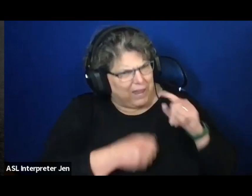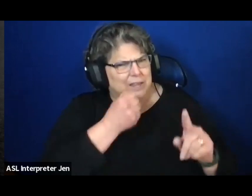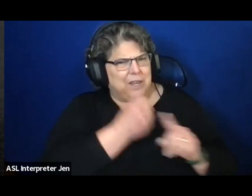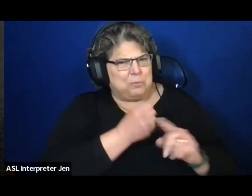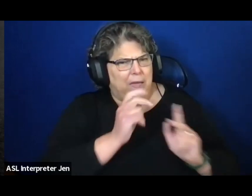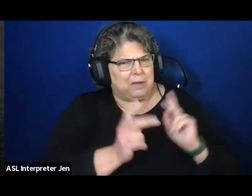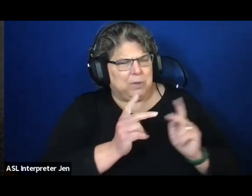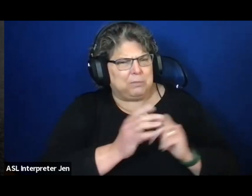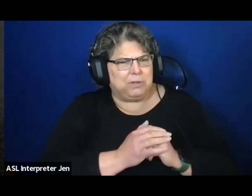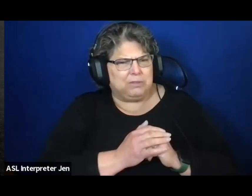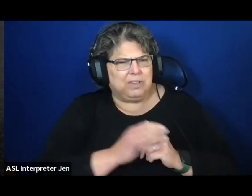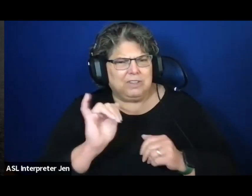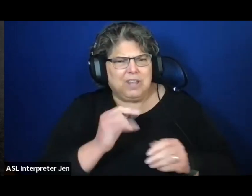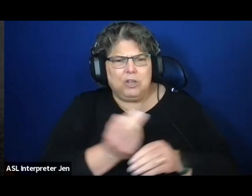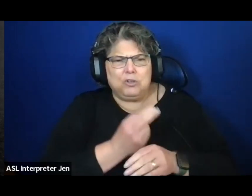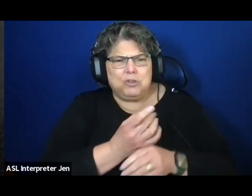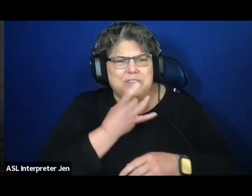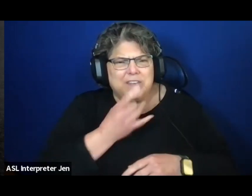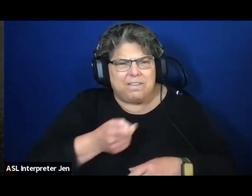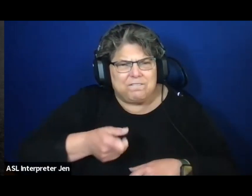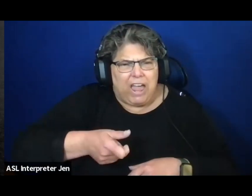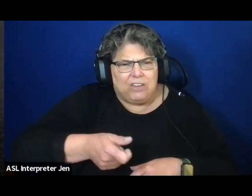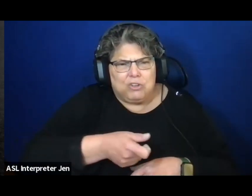It'd be like using a flashlight in daylight."